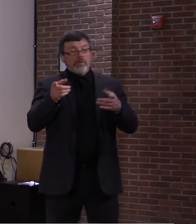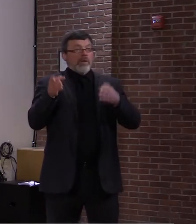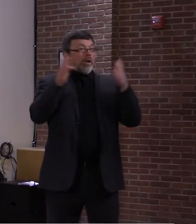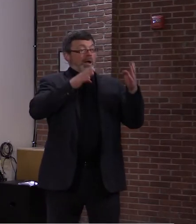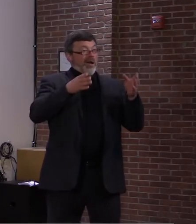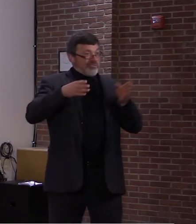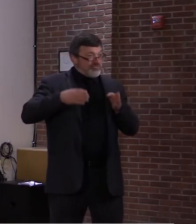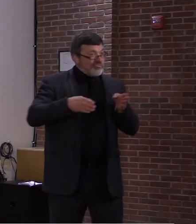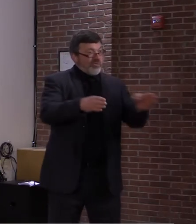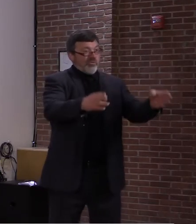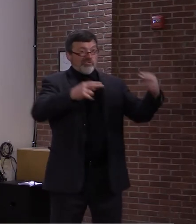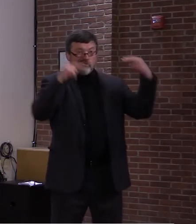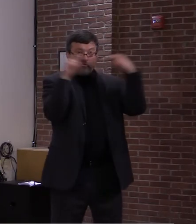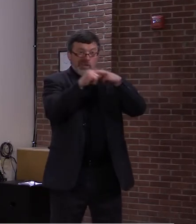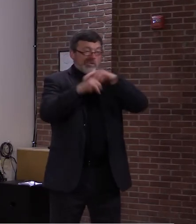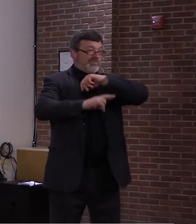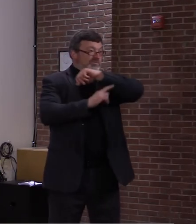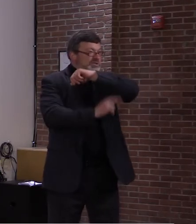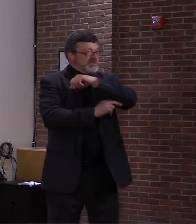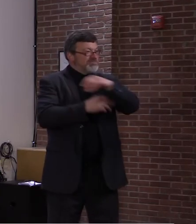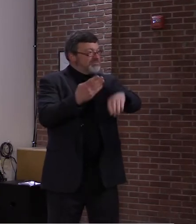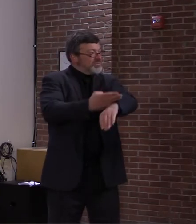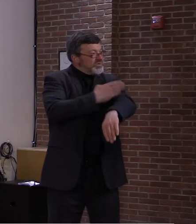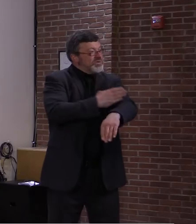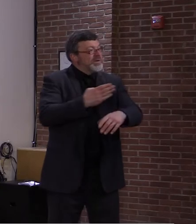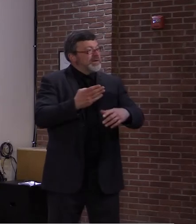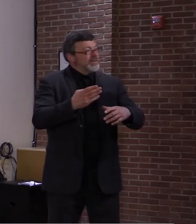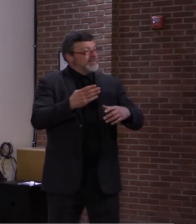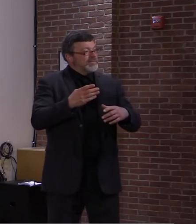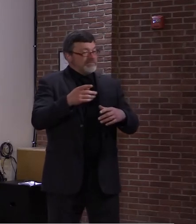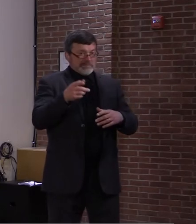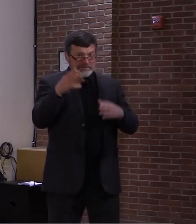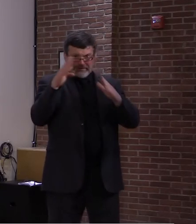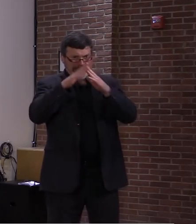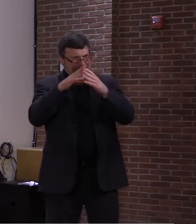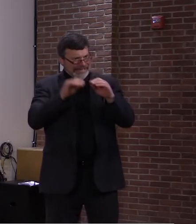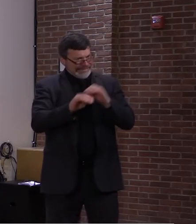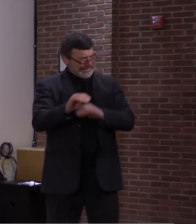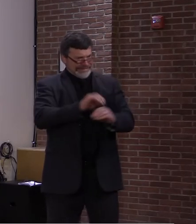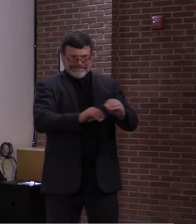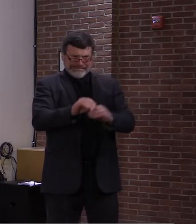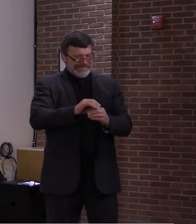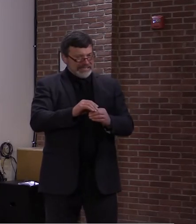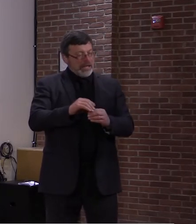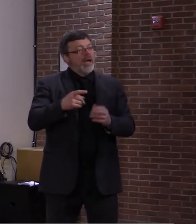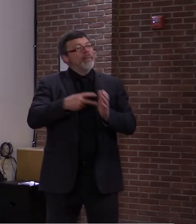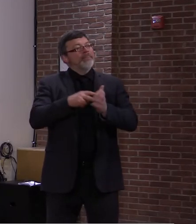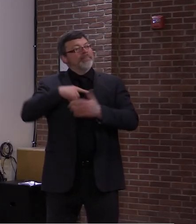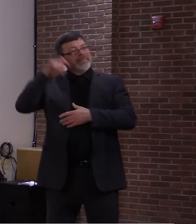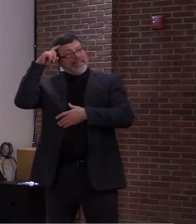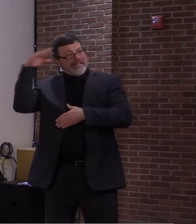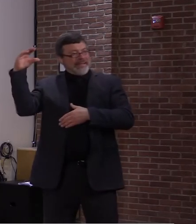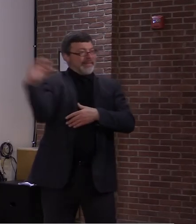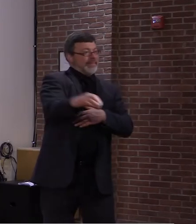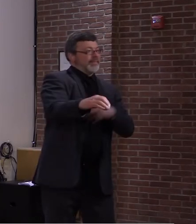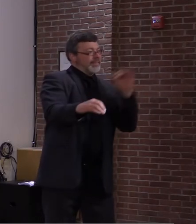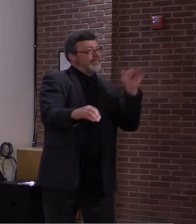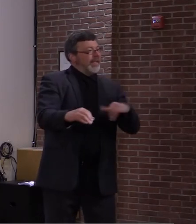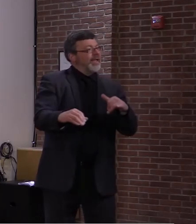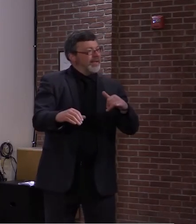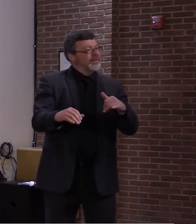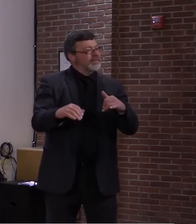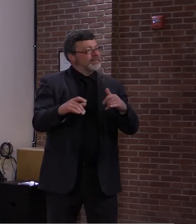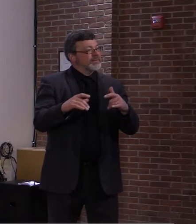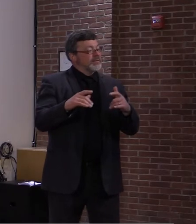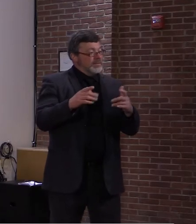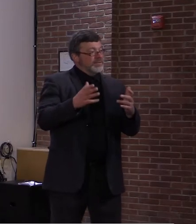that municipality in order for that private development to occur. So it's a myriad of private sector, nonprofit sector, as